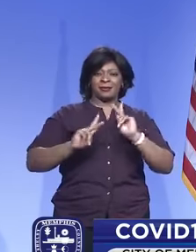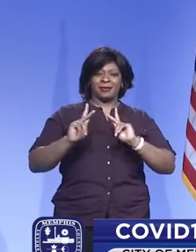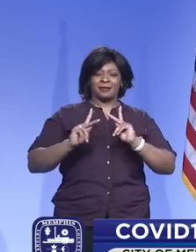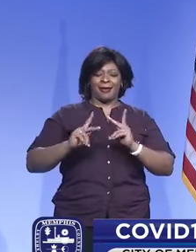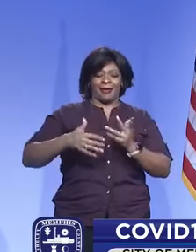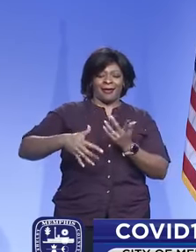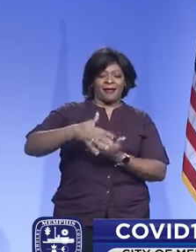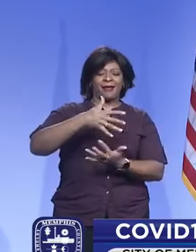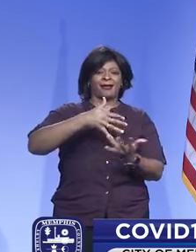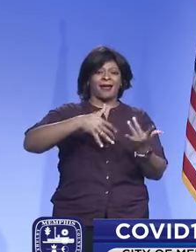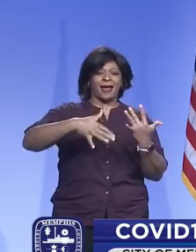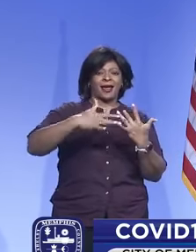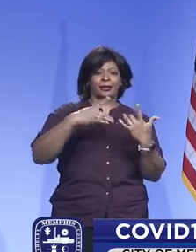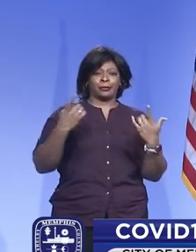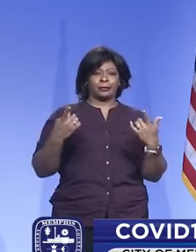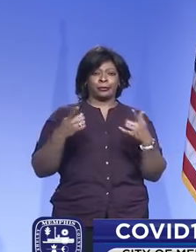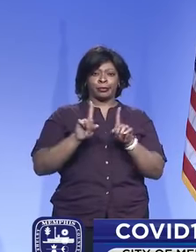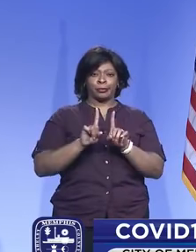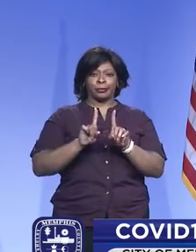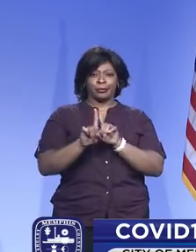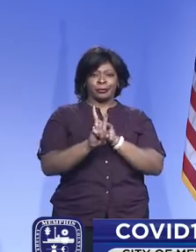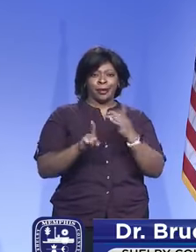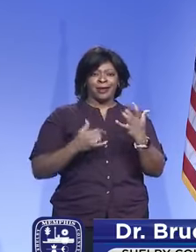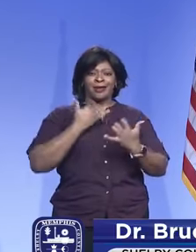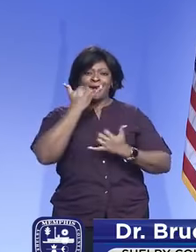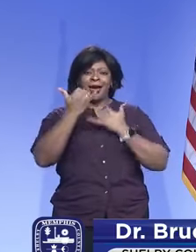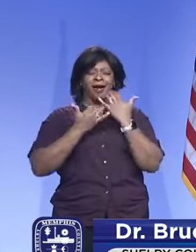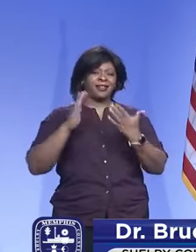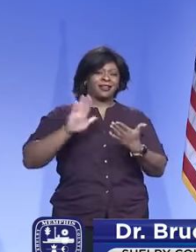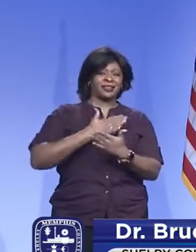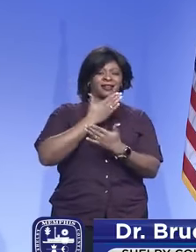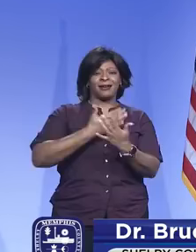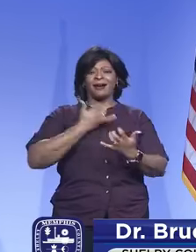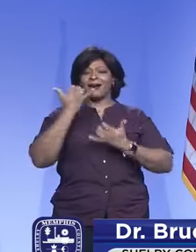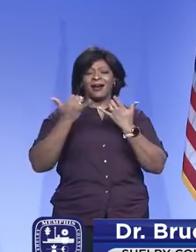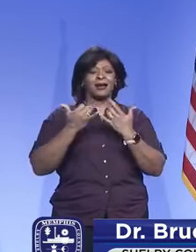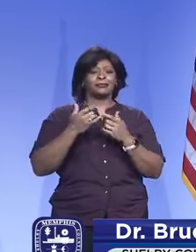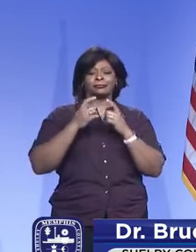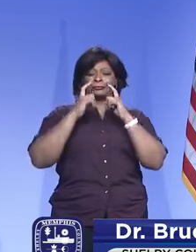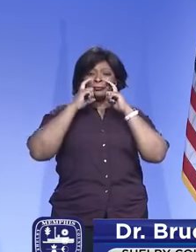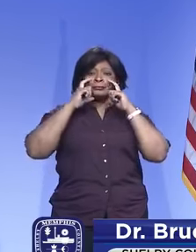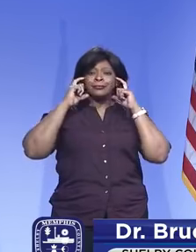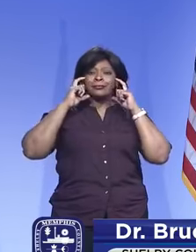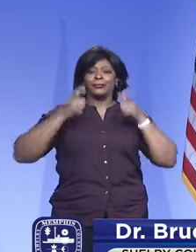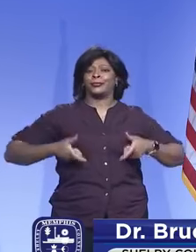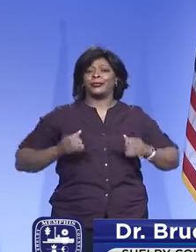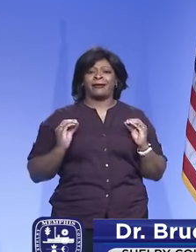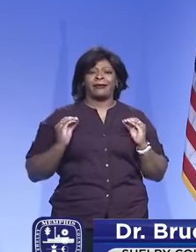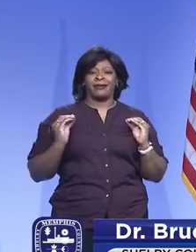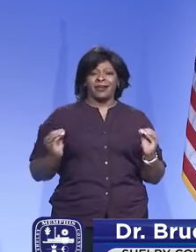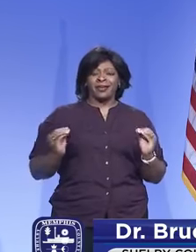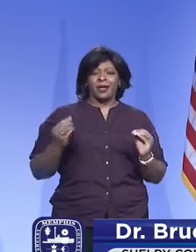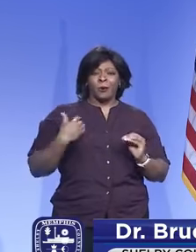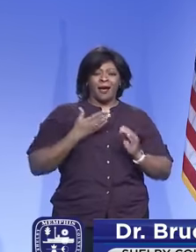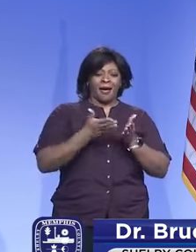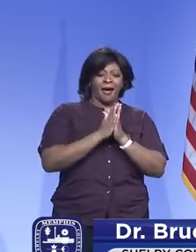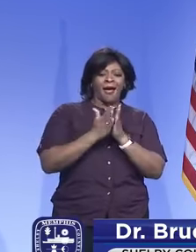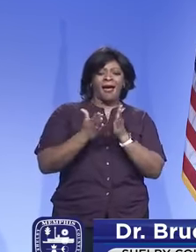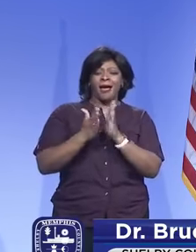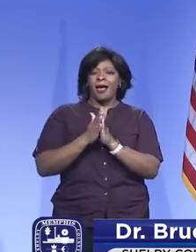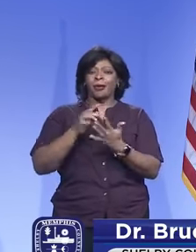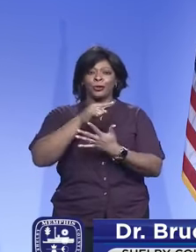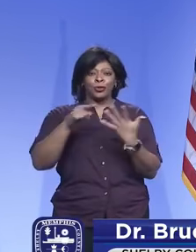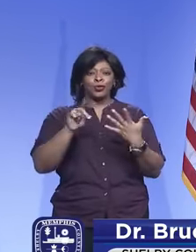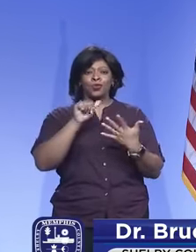hanging out within 6 feet, yelling, singing, no mask, doing all the things that we've asked that you not